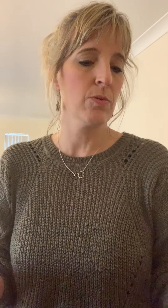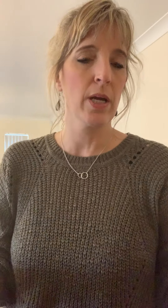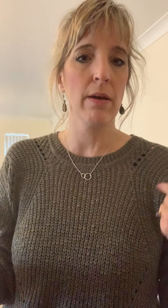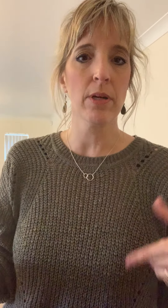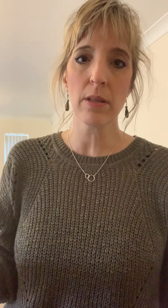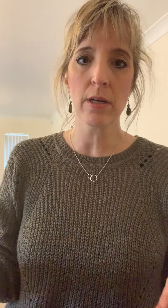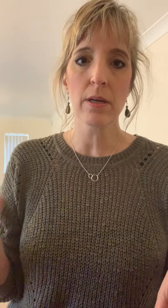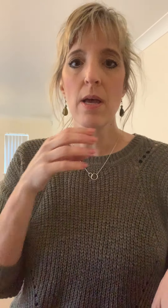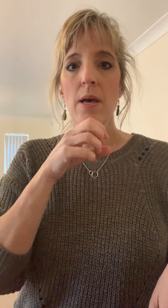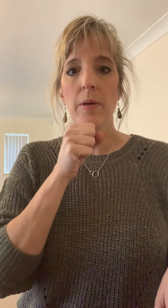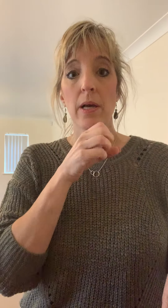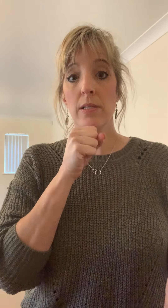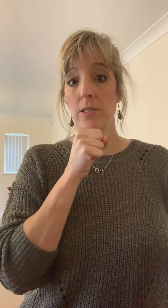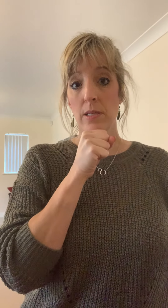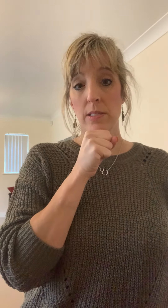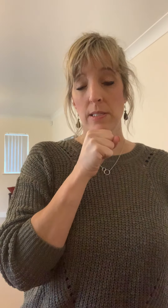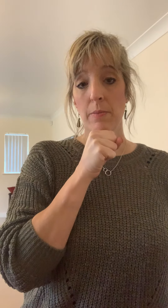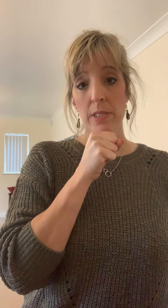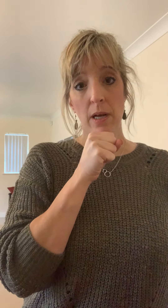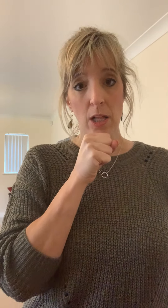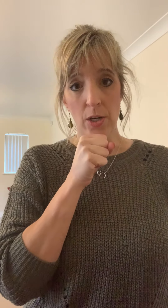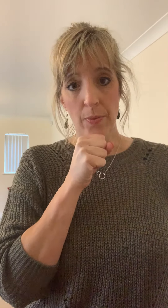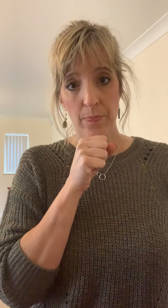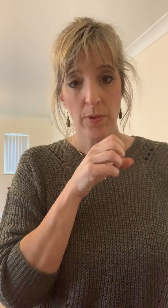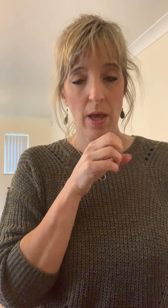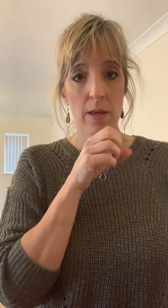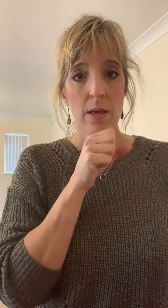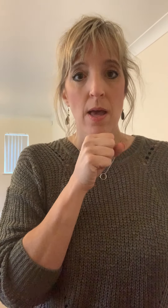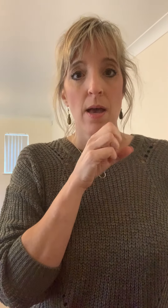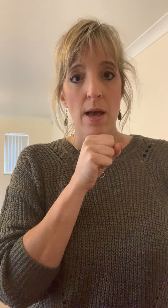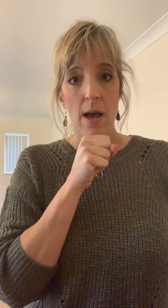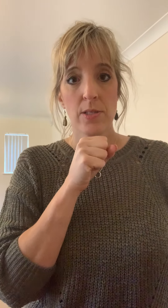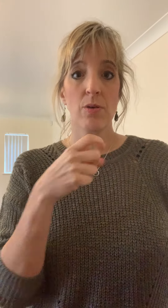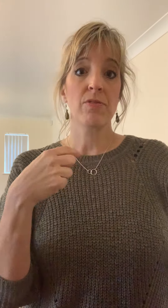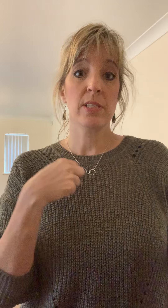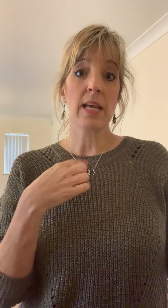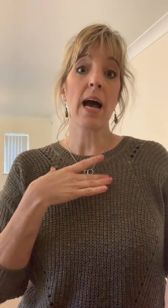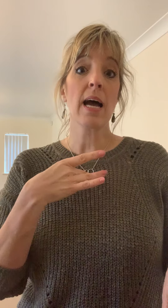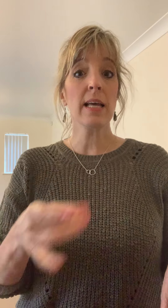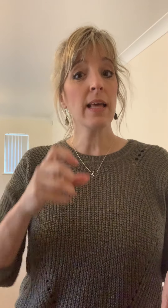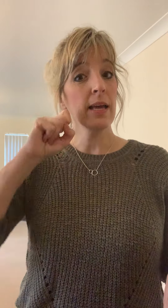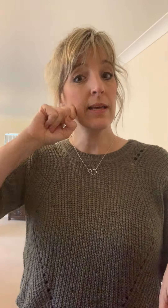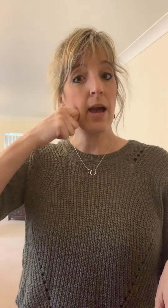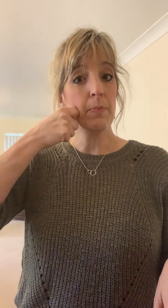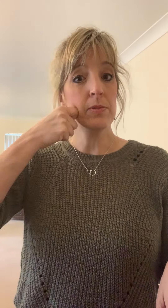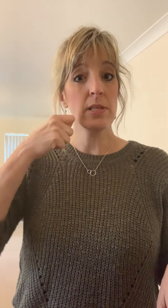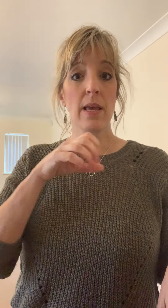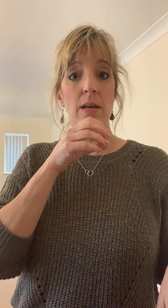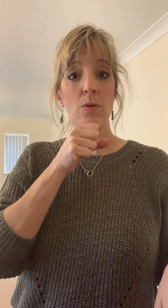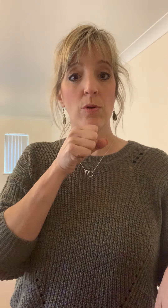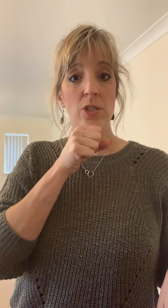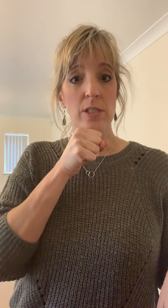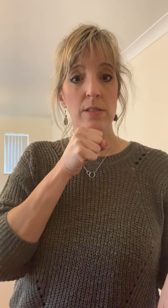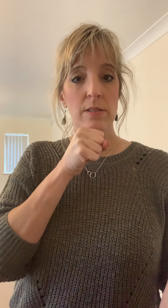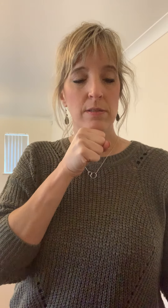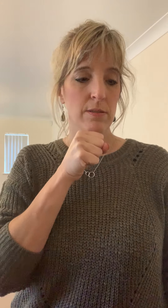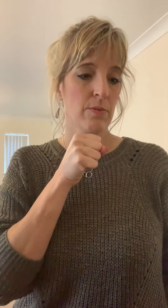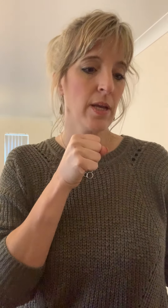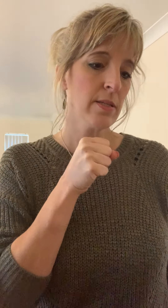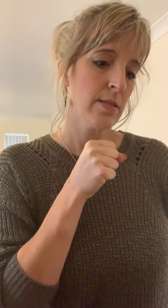why I have it on there because it's the same as the color, okay? So if you say, I like apples and oranges, right?